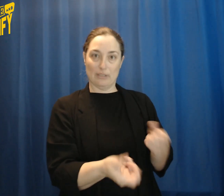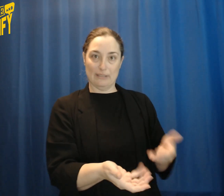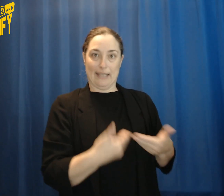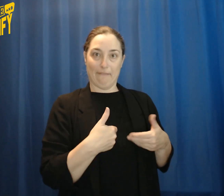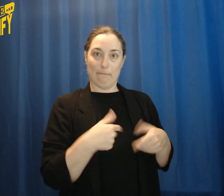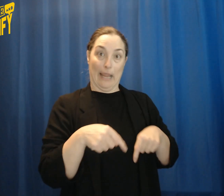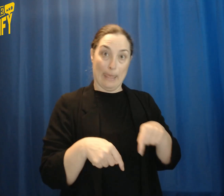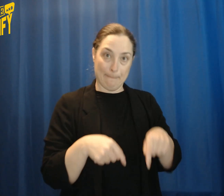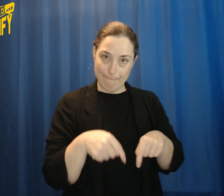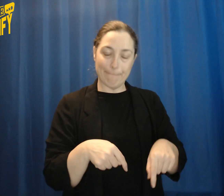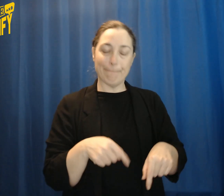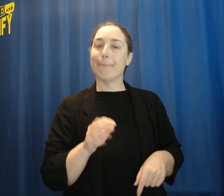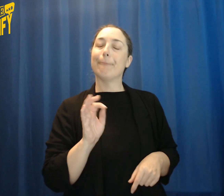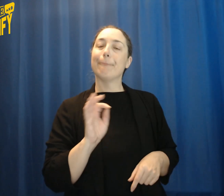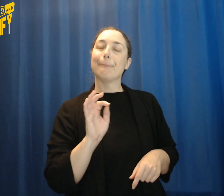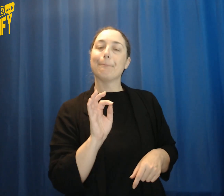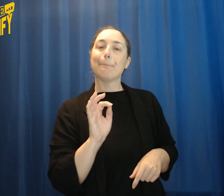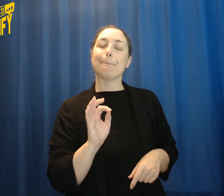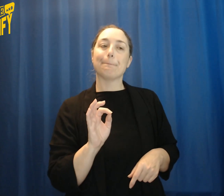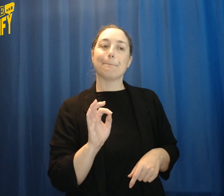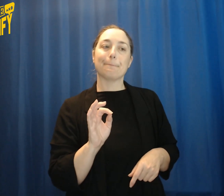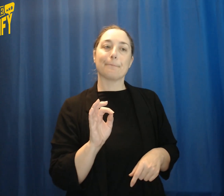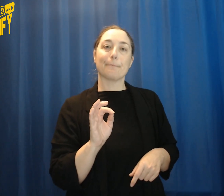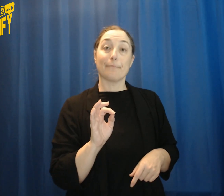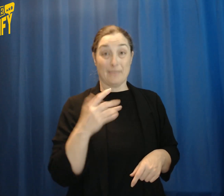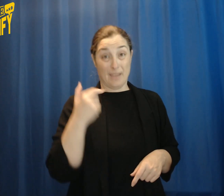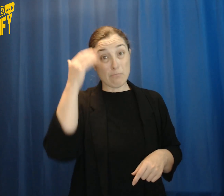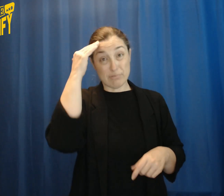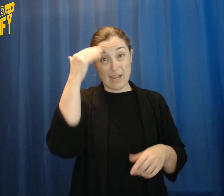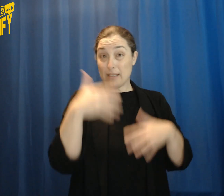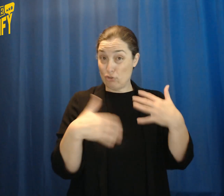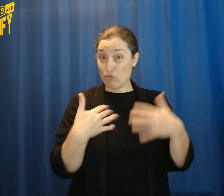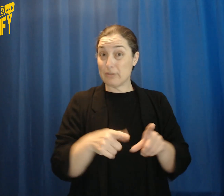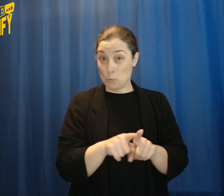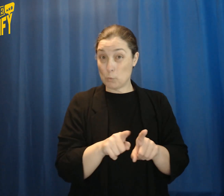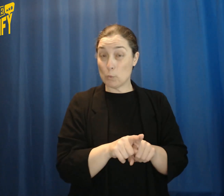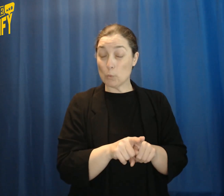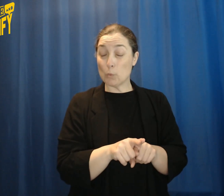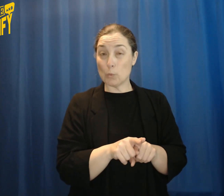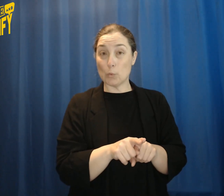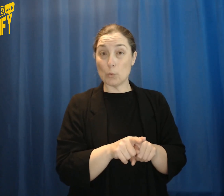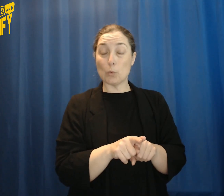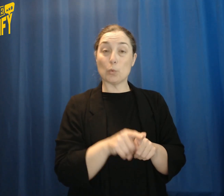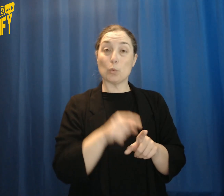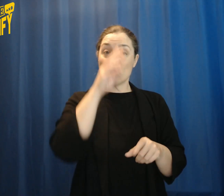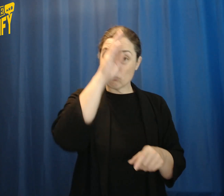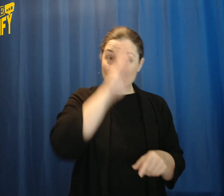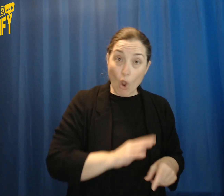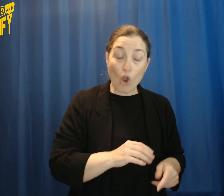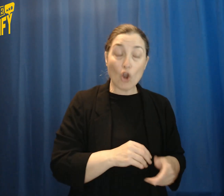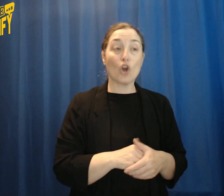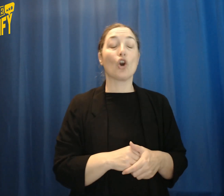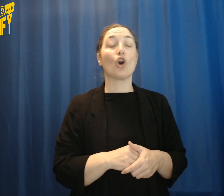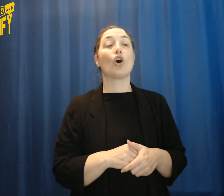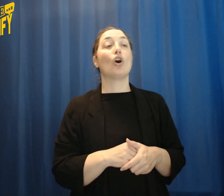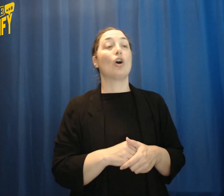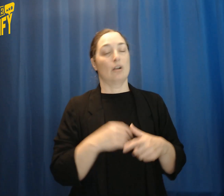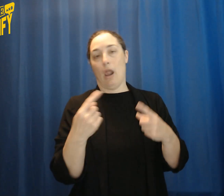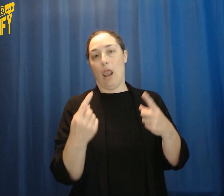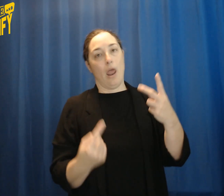you know, I got a brain injury and a stroke and on that list goes. People